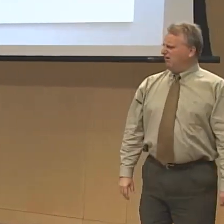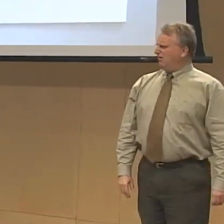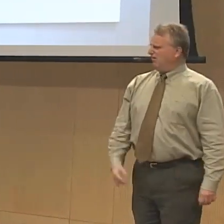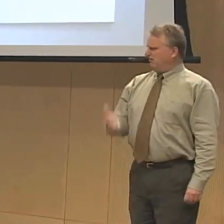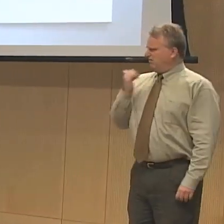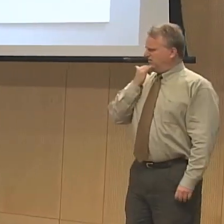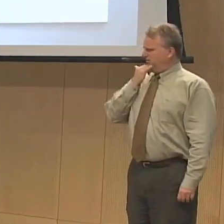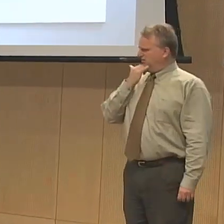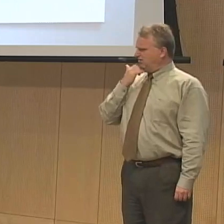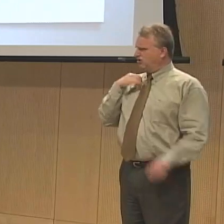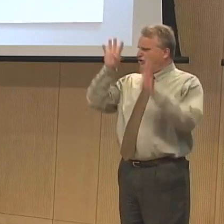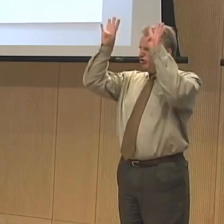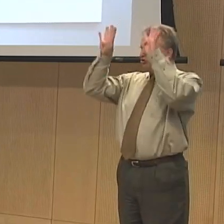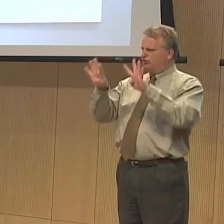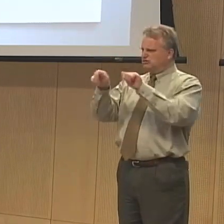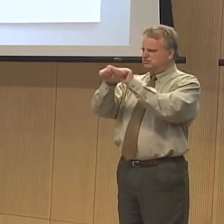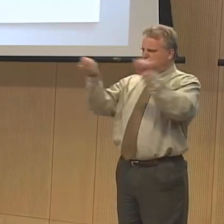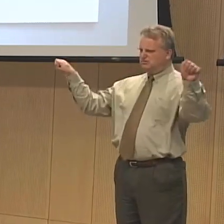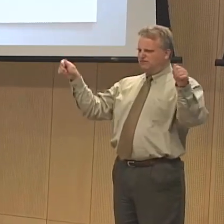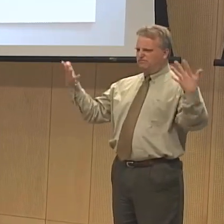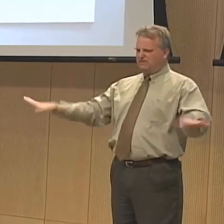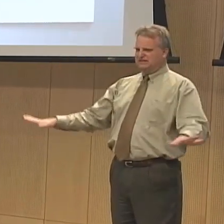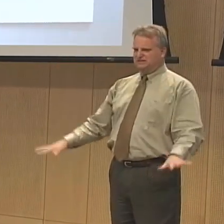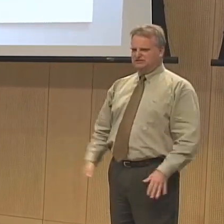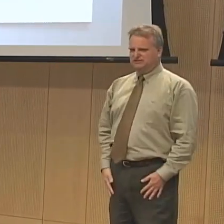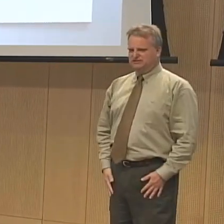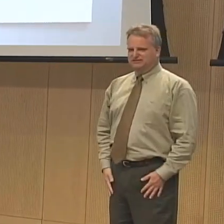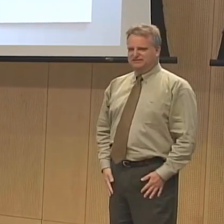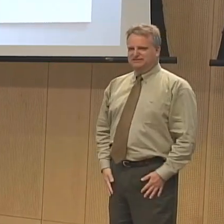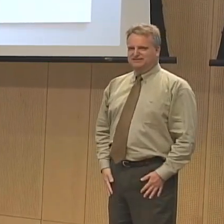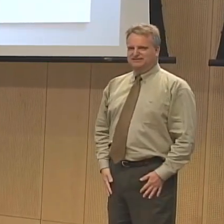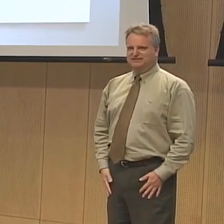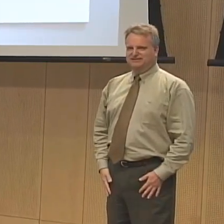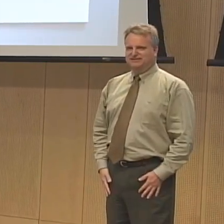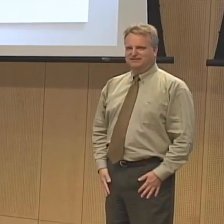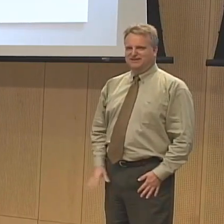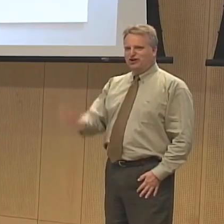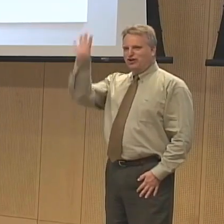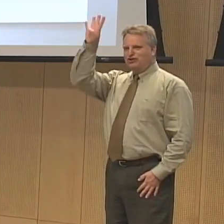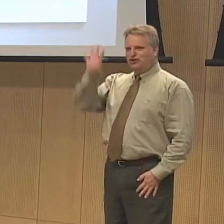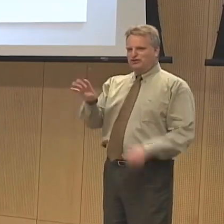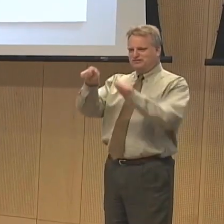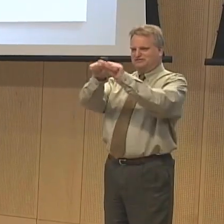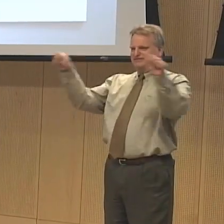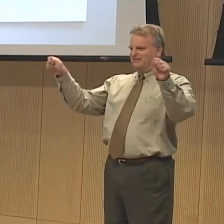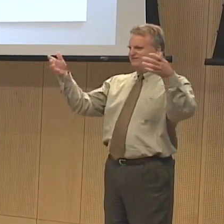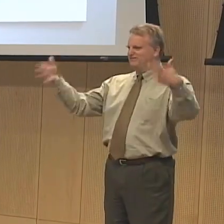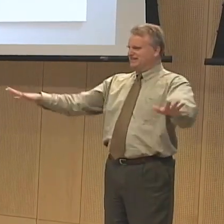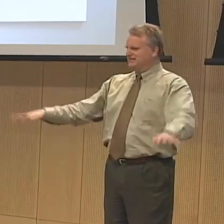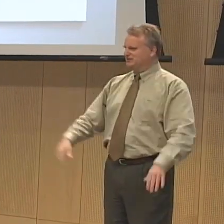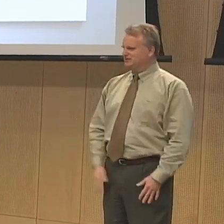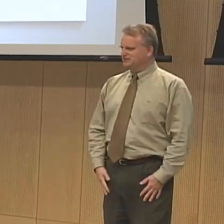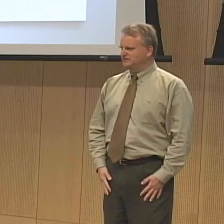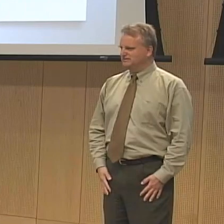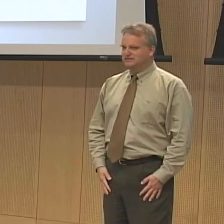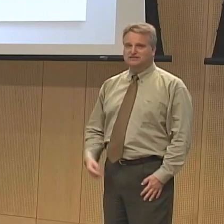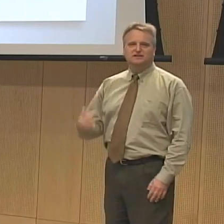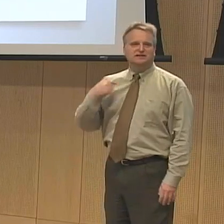When asked, the deaf student stated that there was nothing wrong with this behavior since the shower curtain was closed. At that moment,